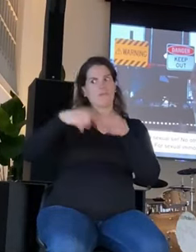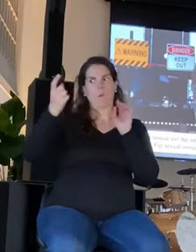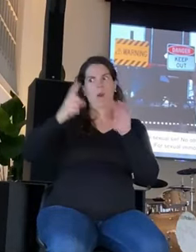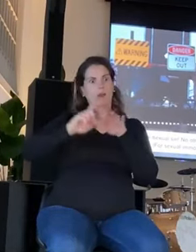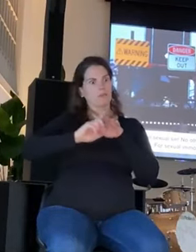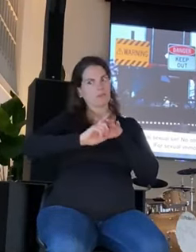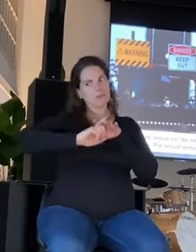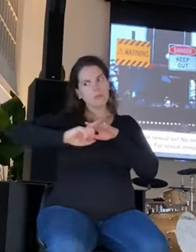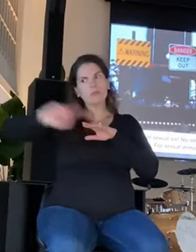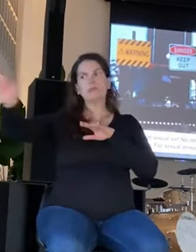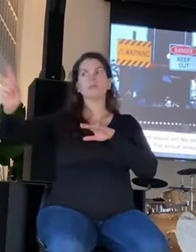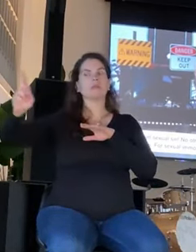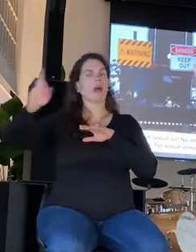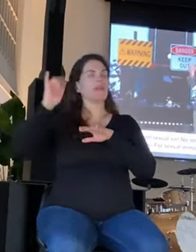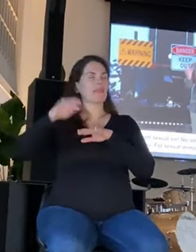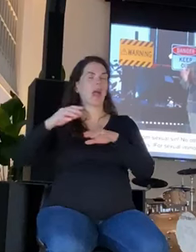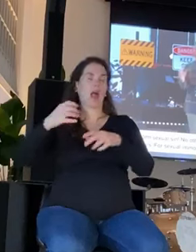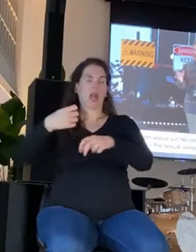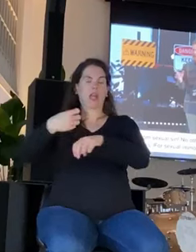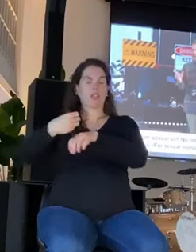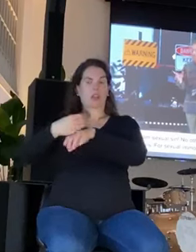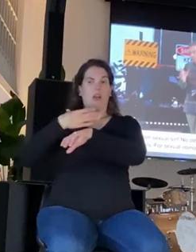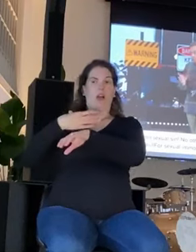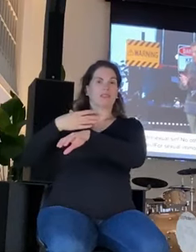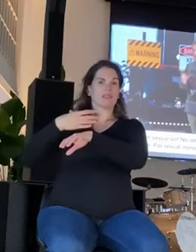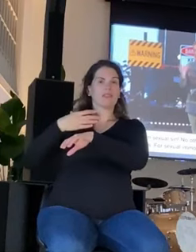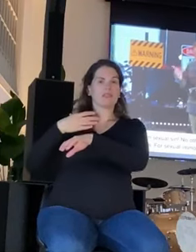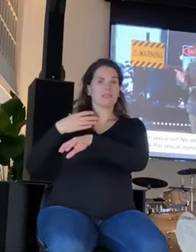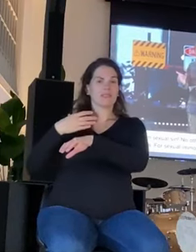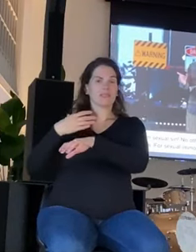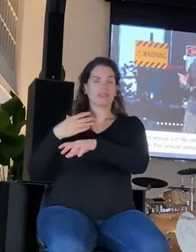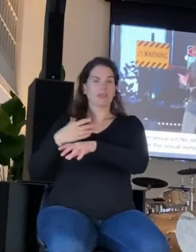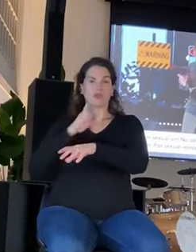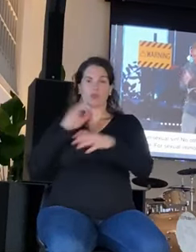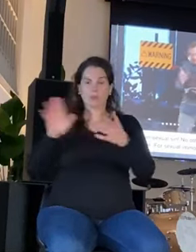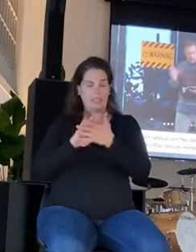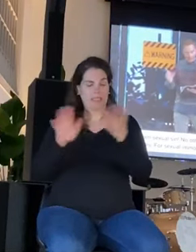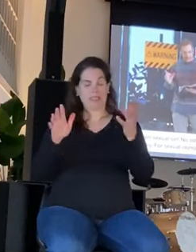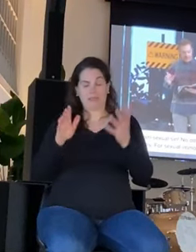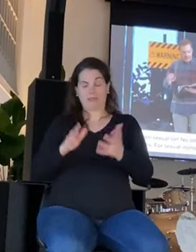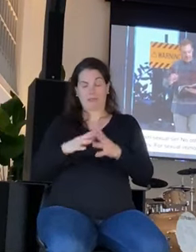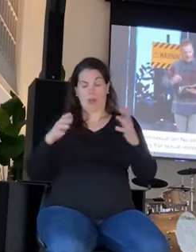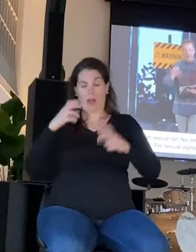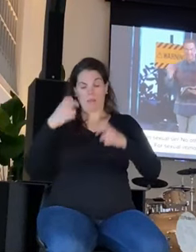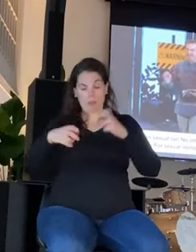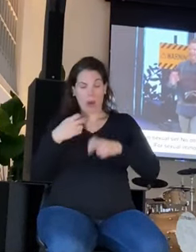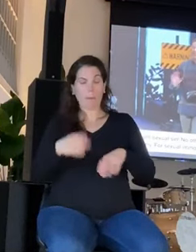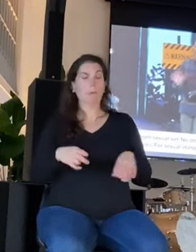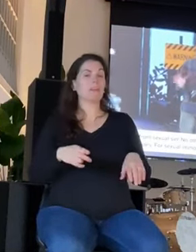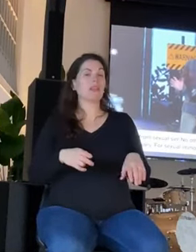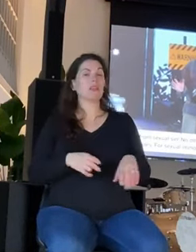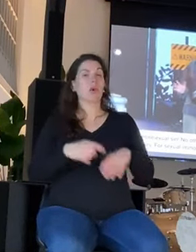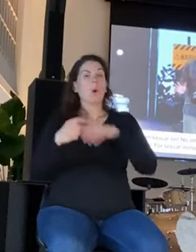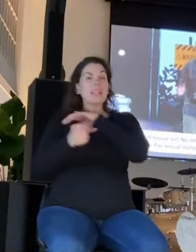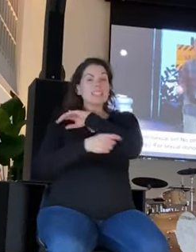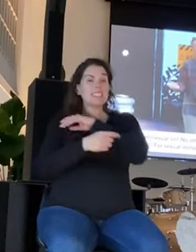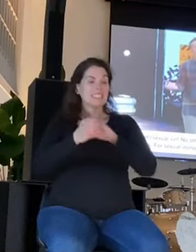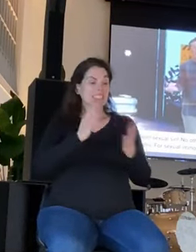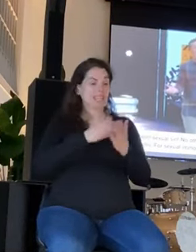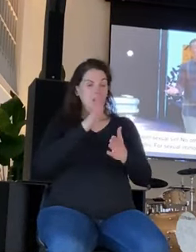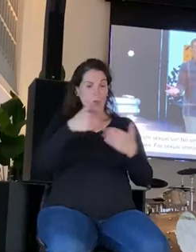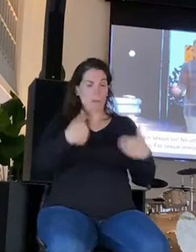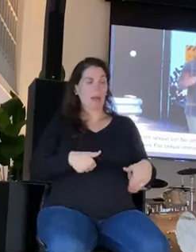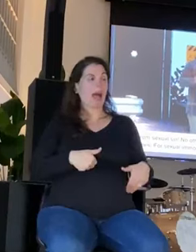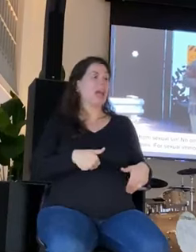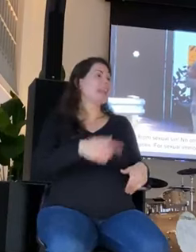For sexual immorality, and the word there is pornea, same word we use for pornography, sexual immorality is a sin against your own body.